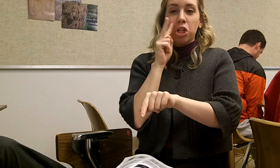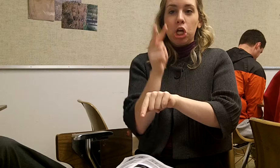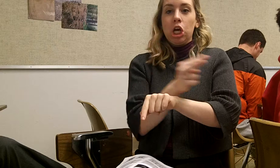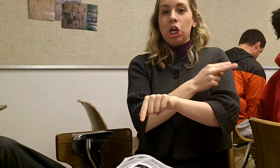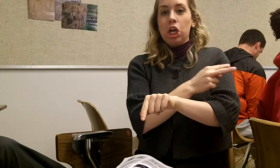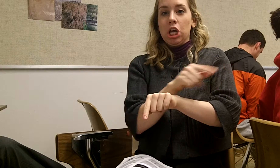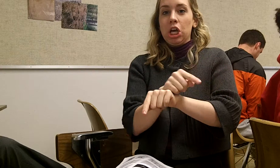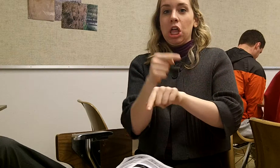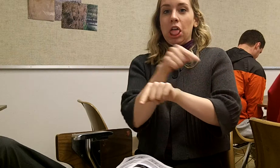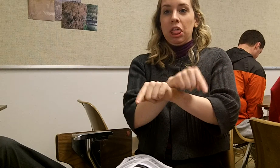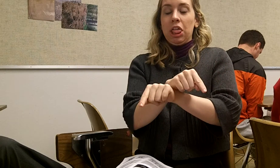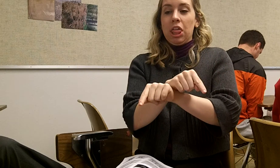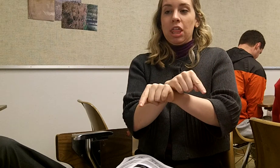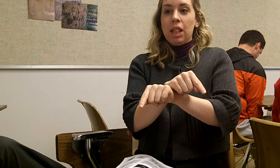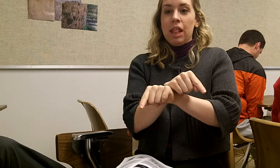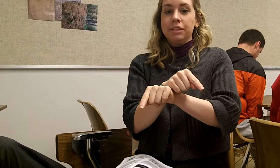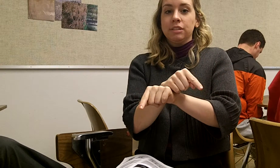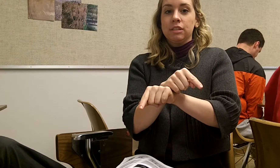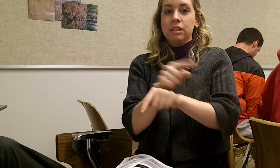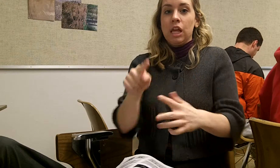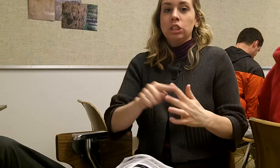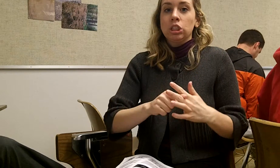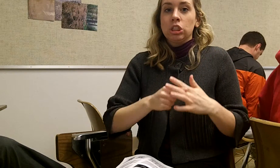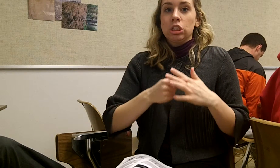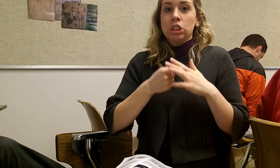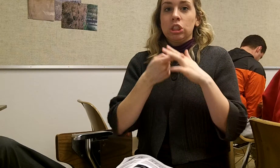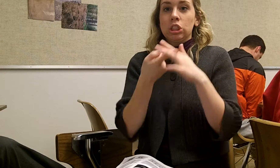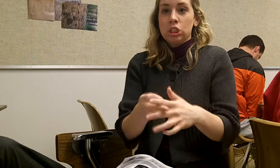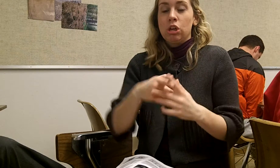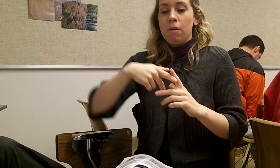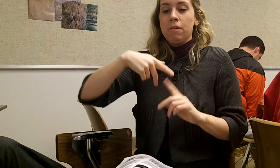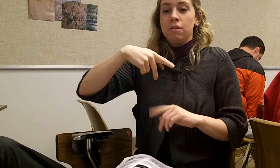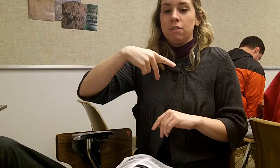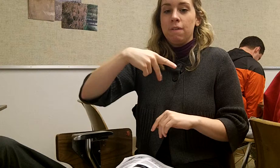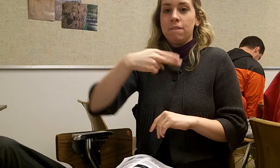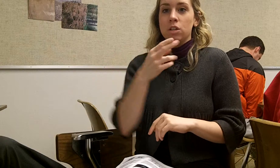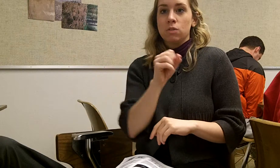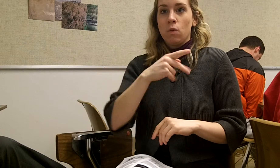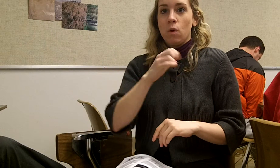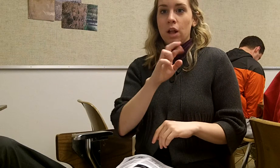Is that they trigger phosphorylation of a protein called SMAD.